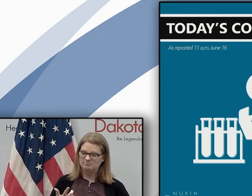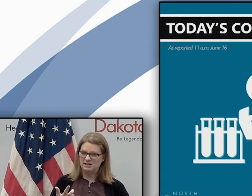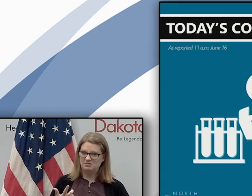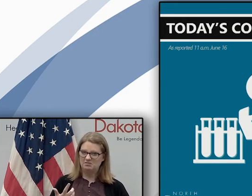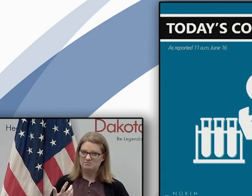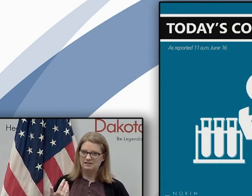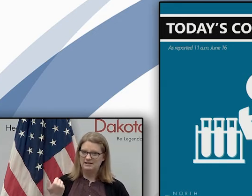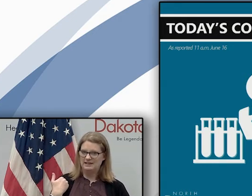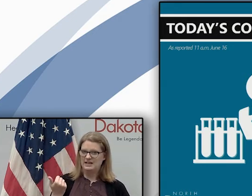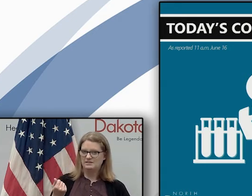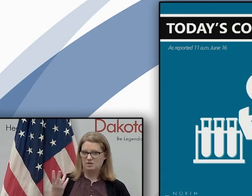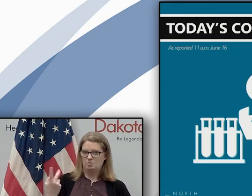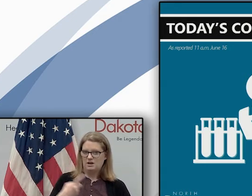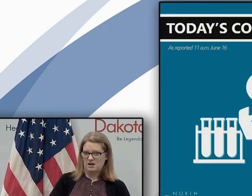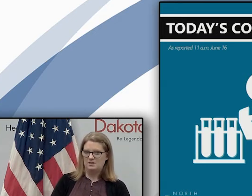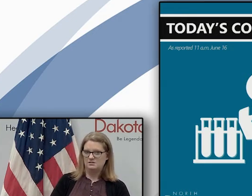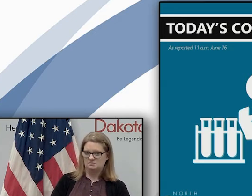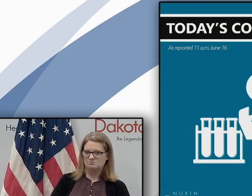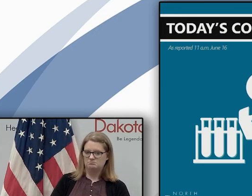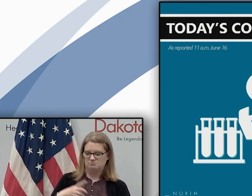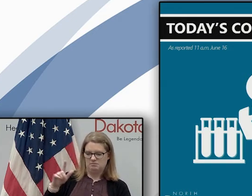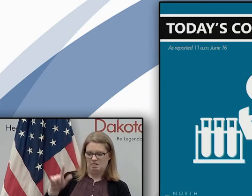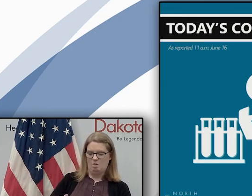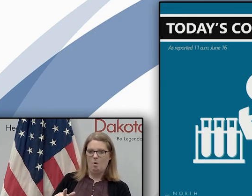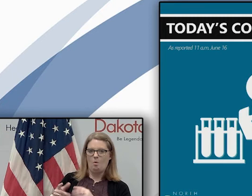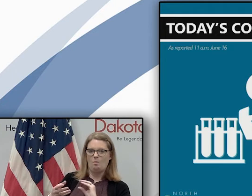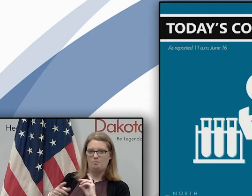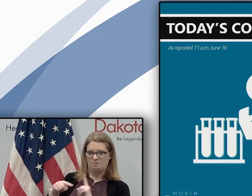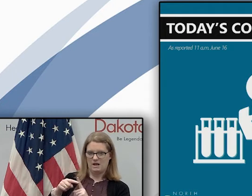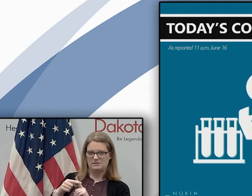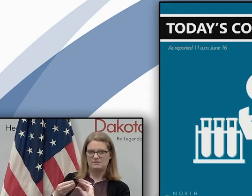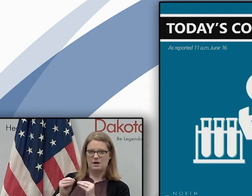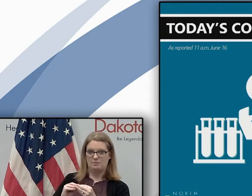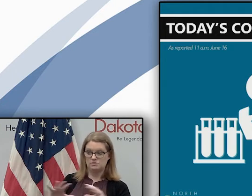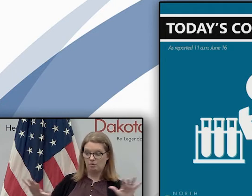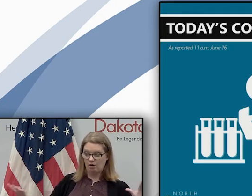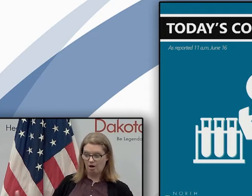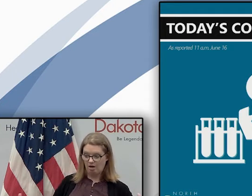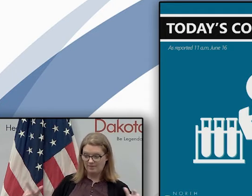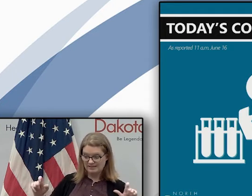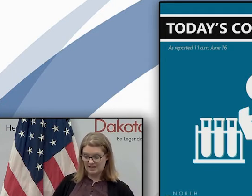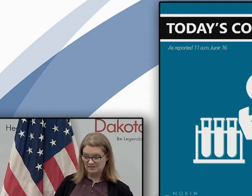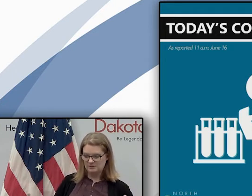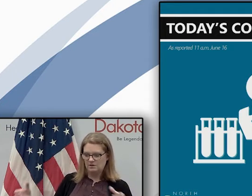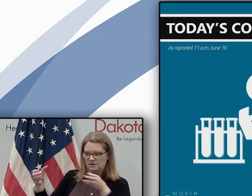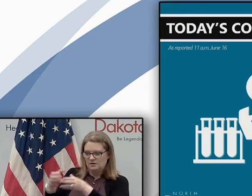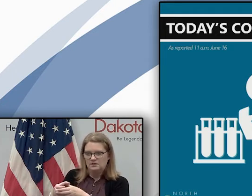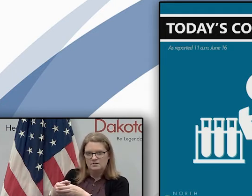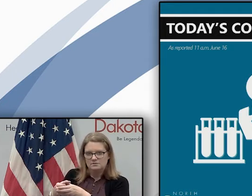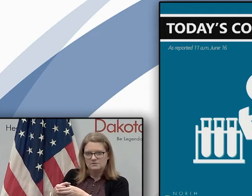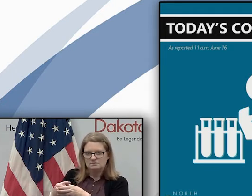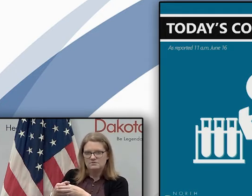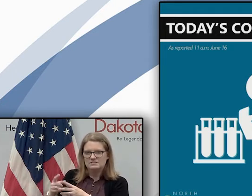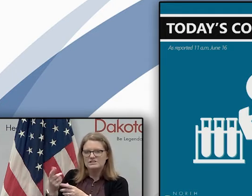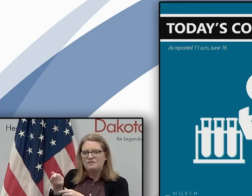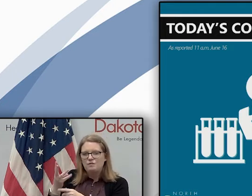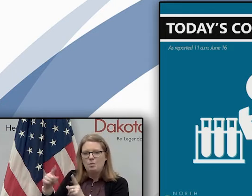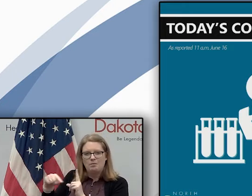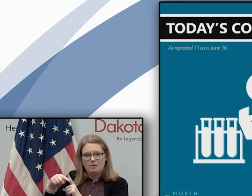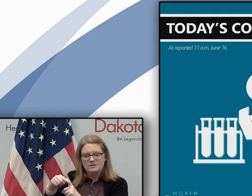terms of strong testing and low positive rates. As you know, we've been doing a lot of focus